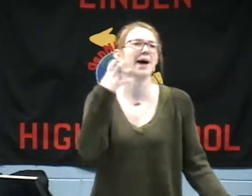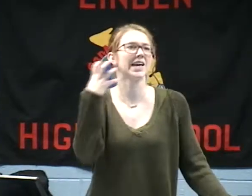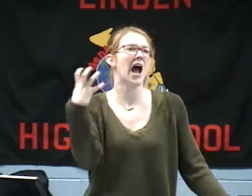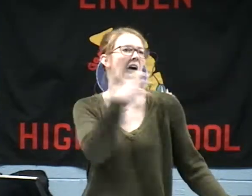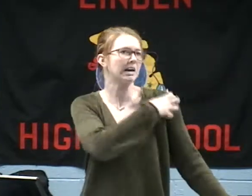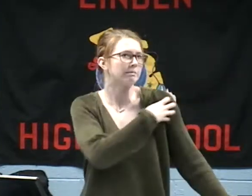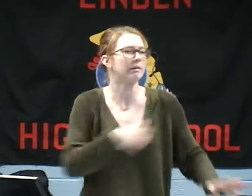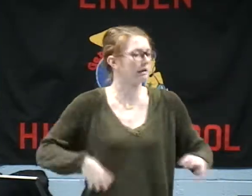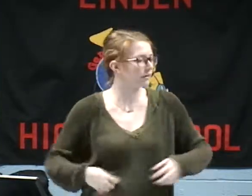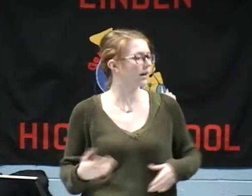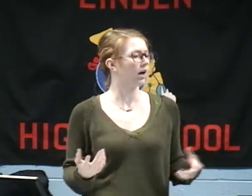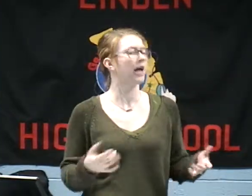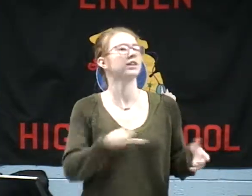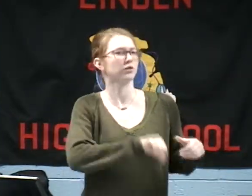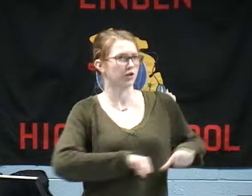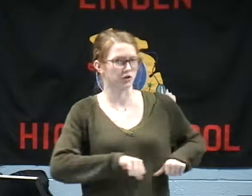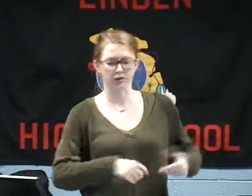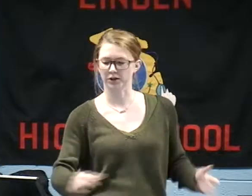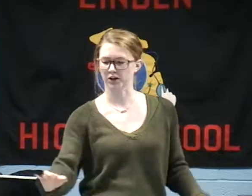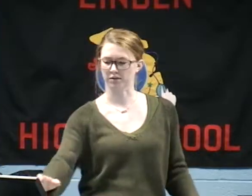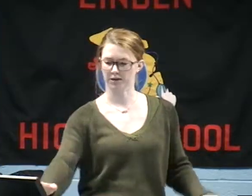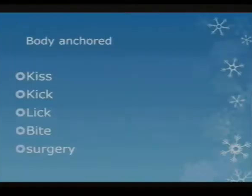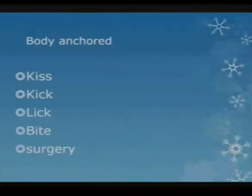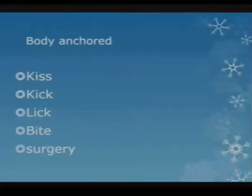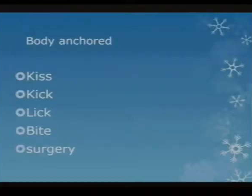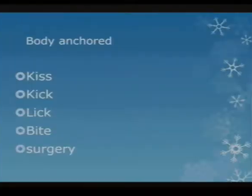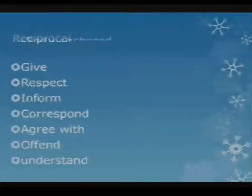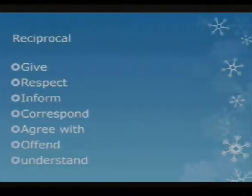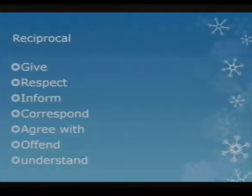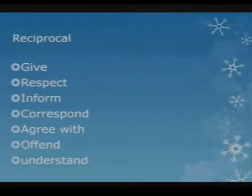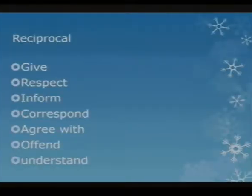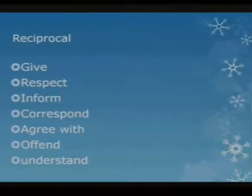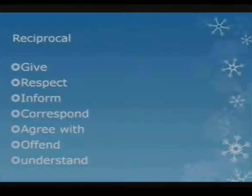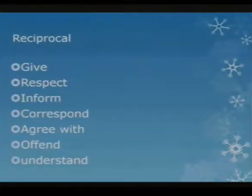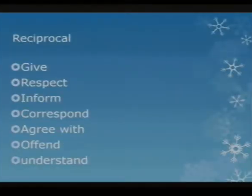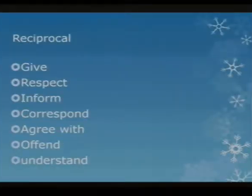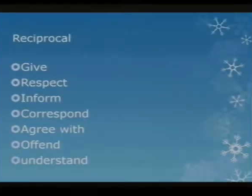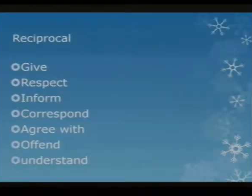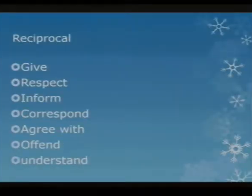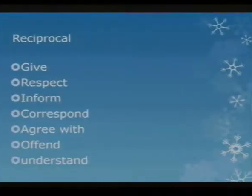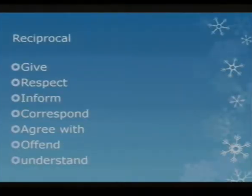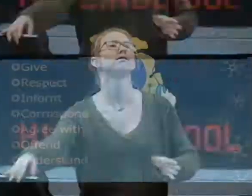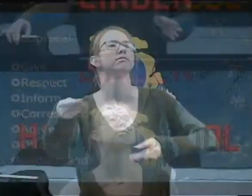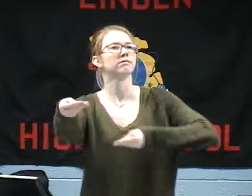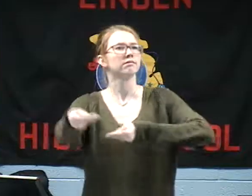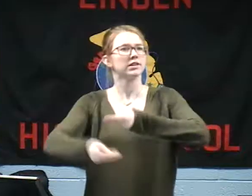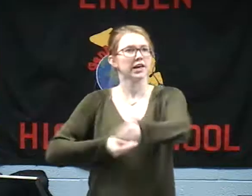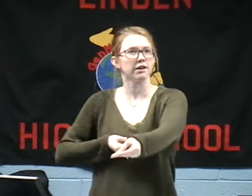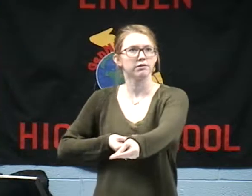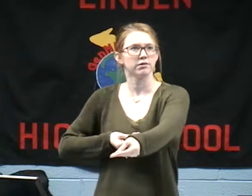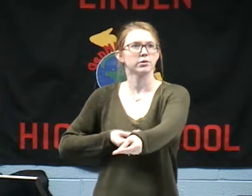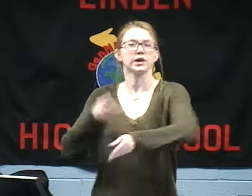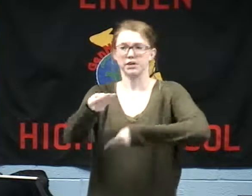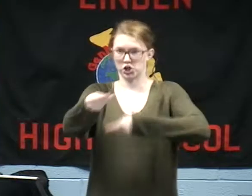Bite. And surgery. We already talked about that one. Reciprocal. Give. We give each